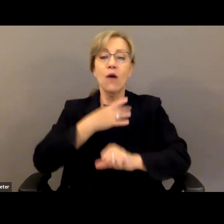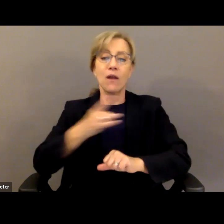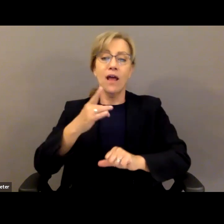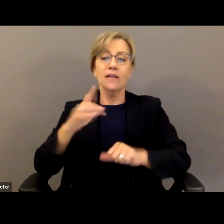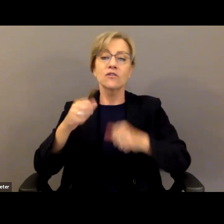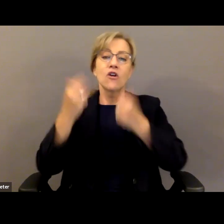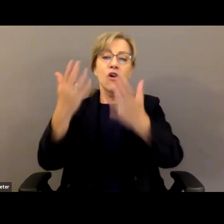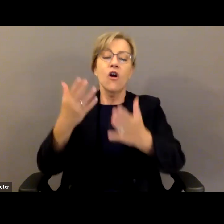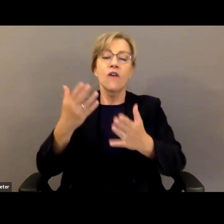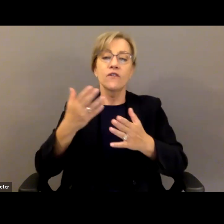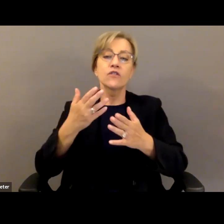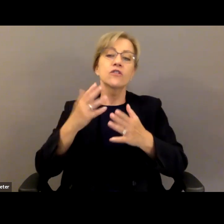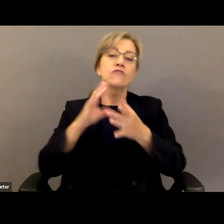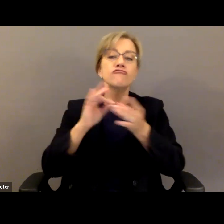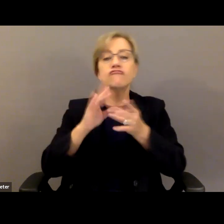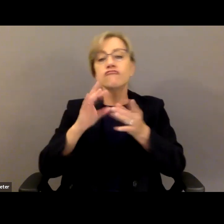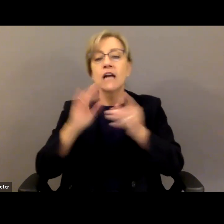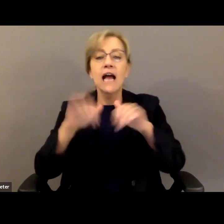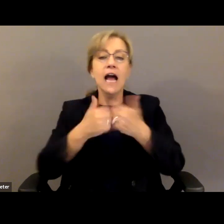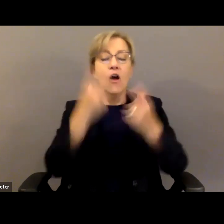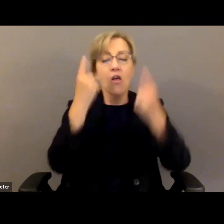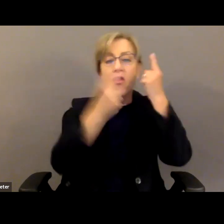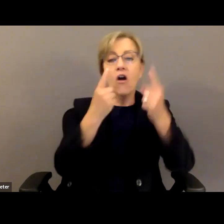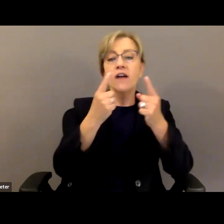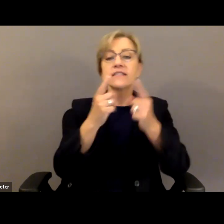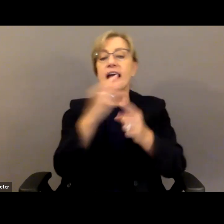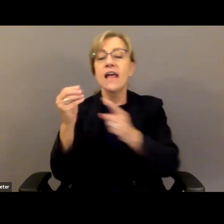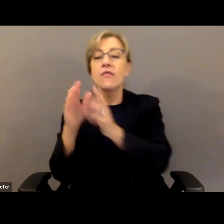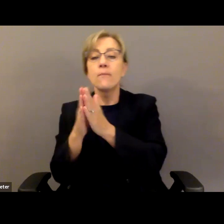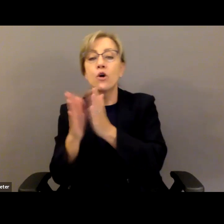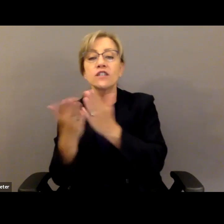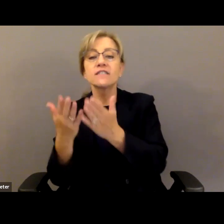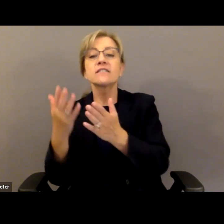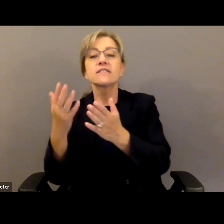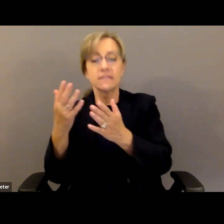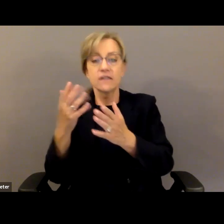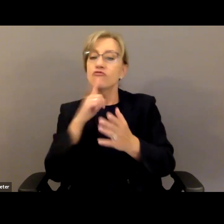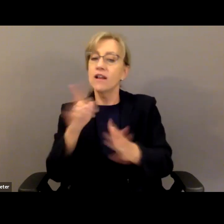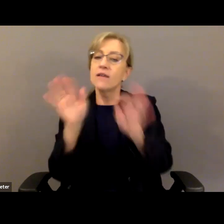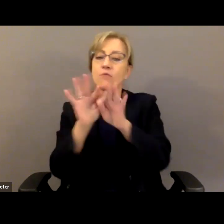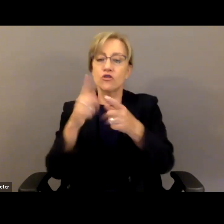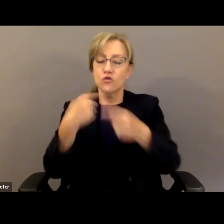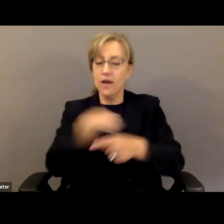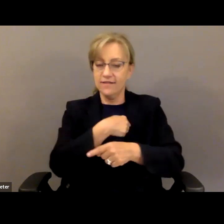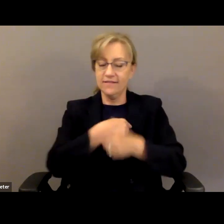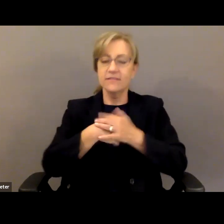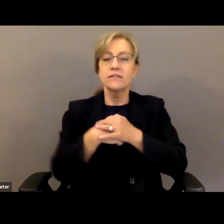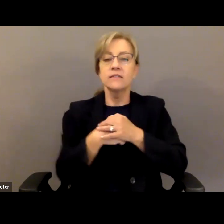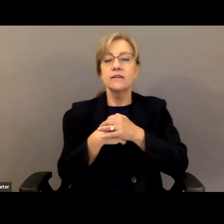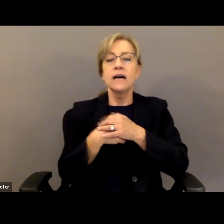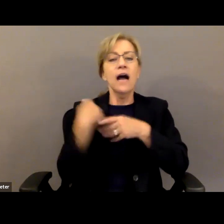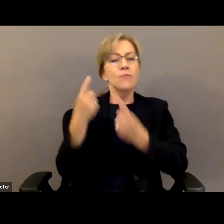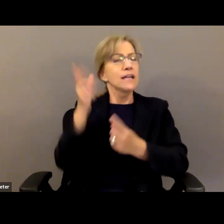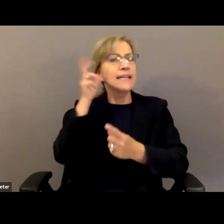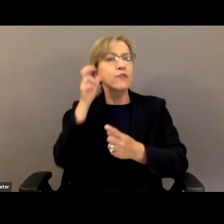and the stories within them matter to our lives more than we might realize. There's a phrase I've been hearing people use a